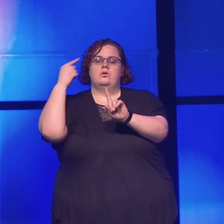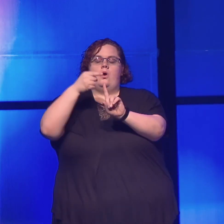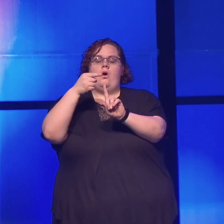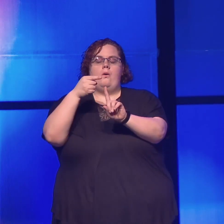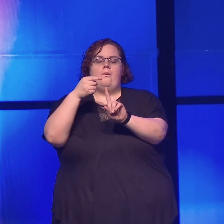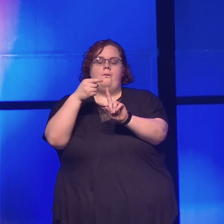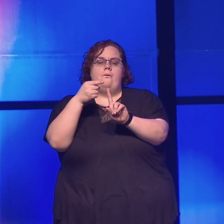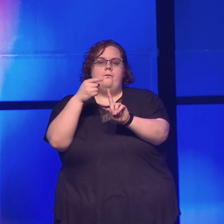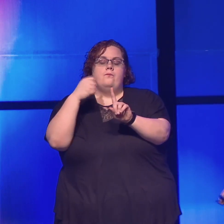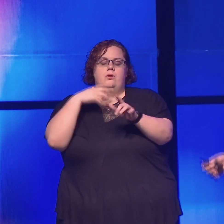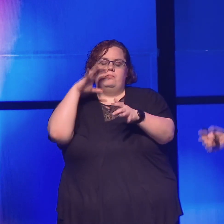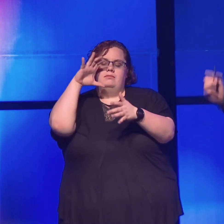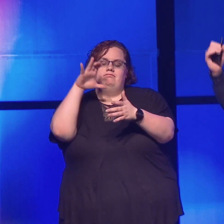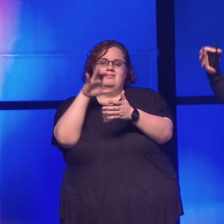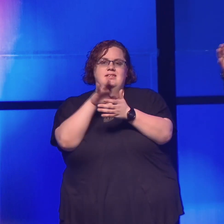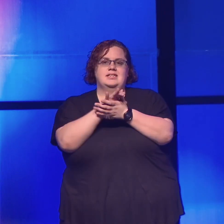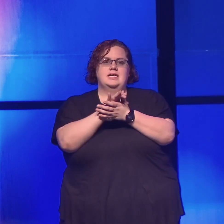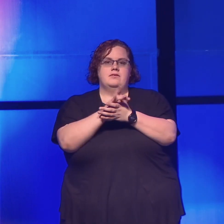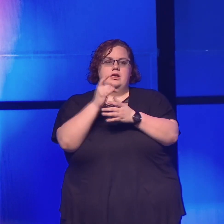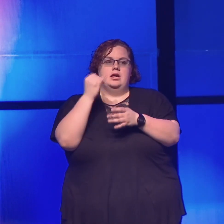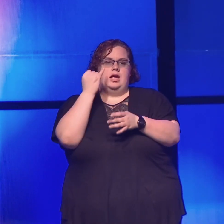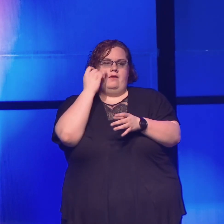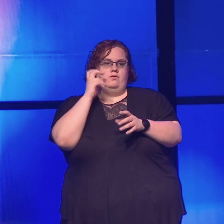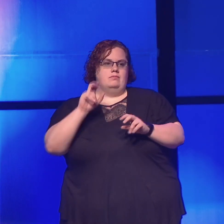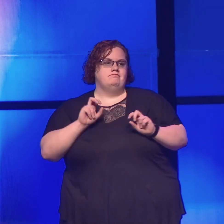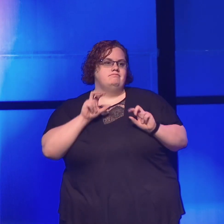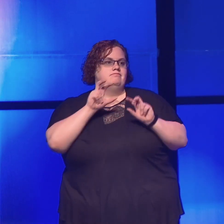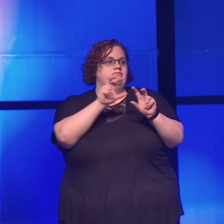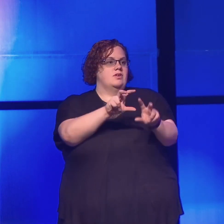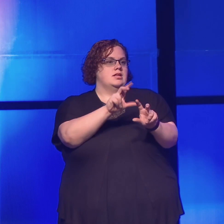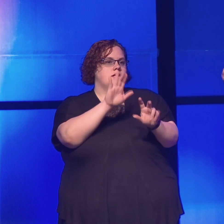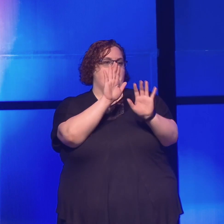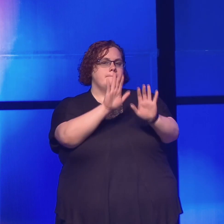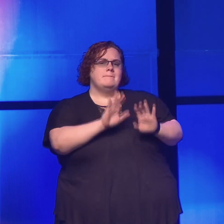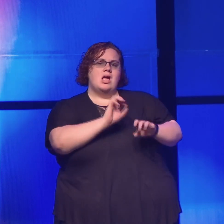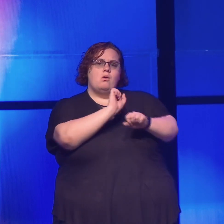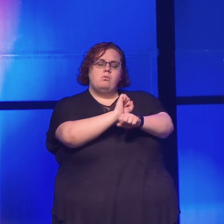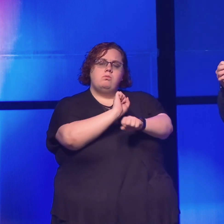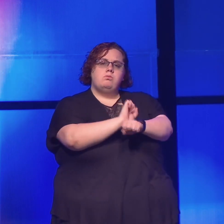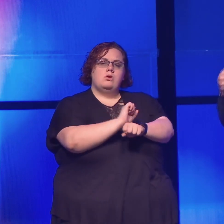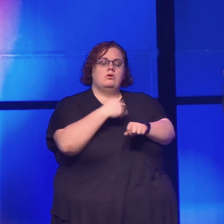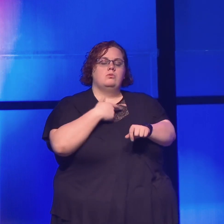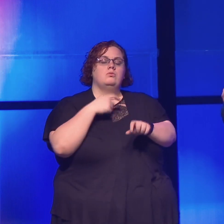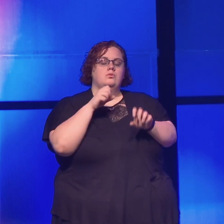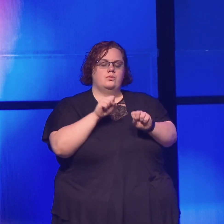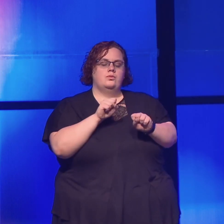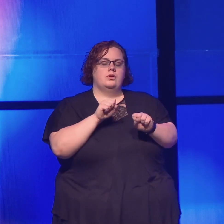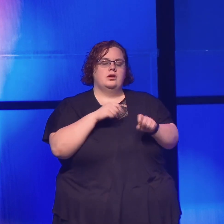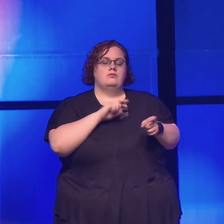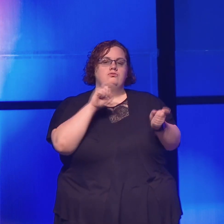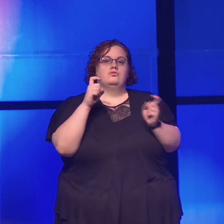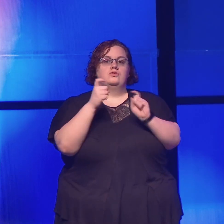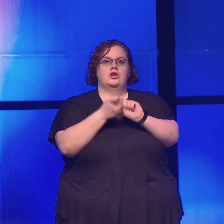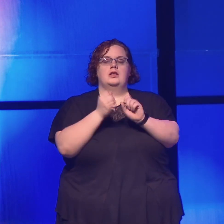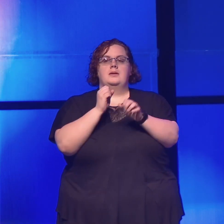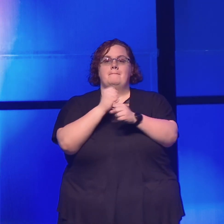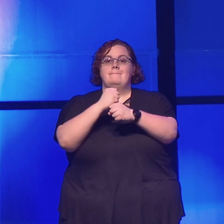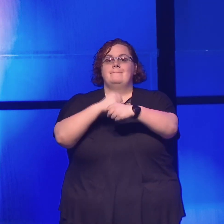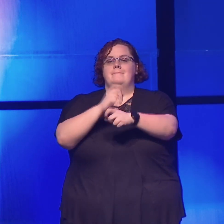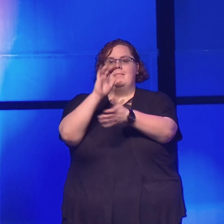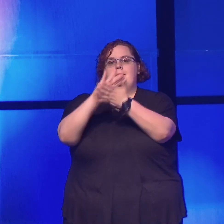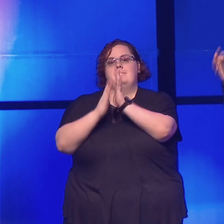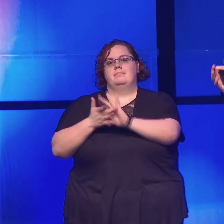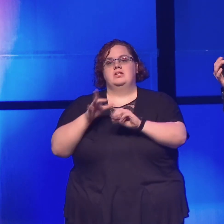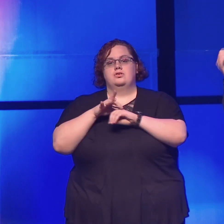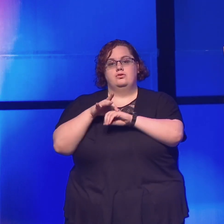into that and believing that if we'll invest in people doing amazing work, we can participate in bringing peace on earth. And so